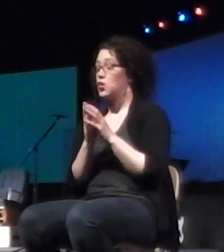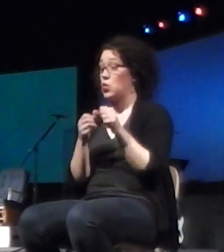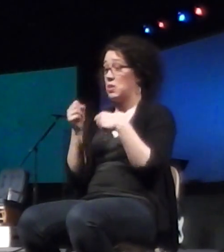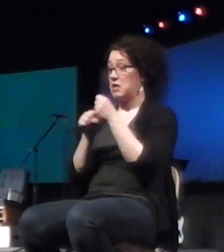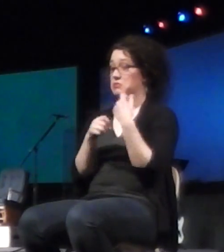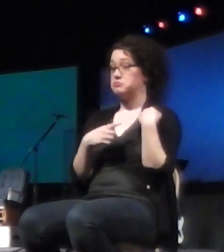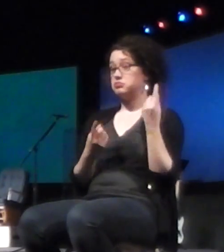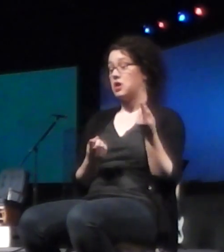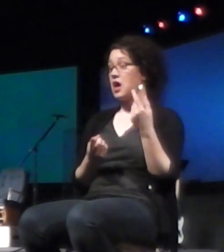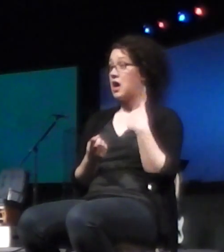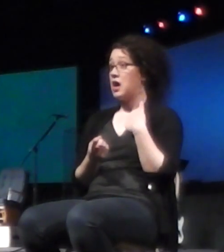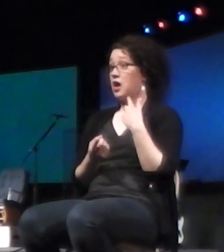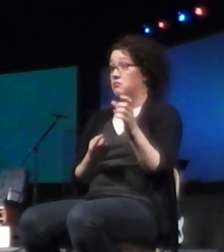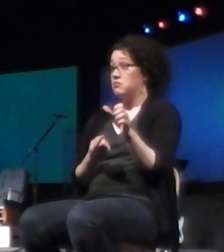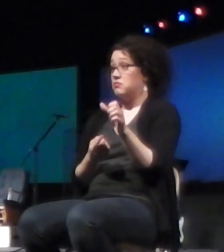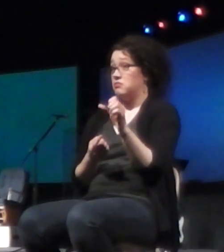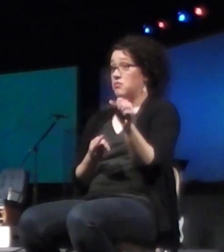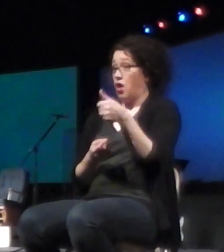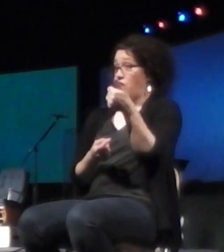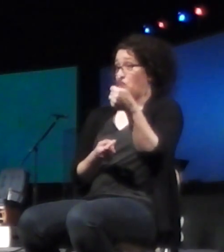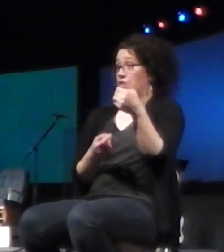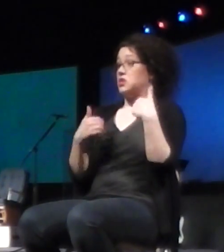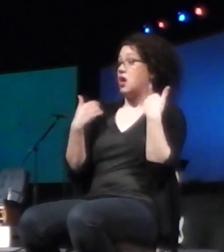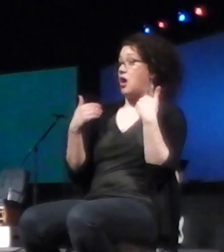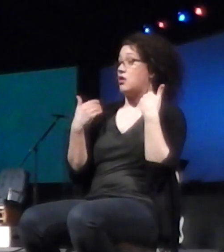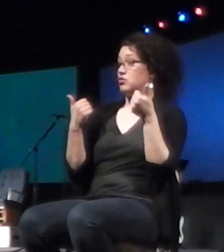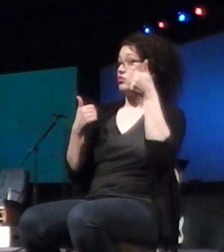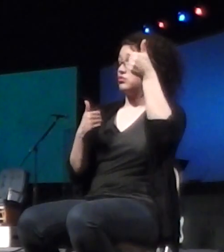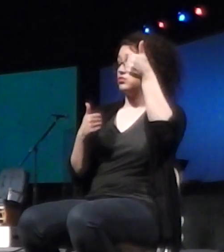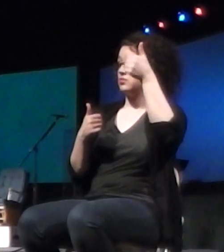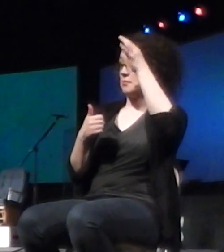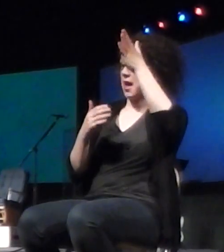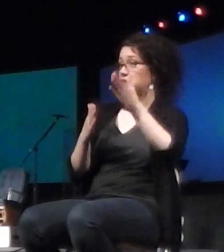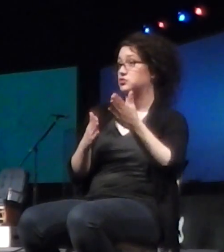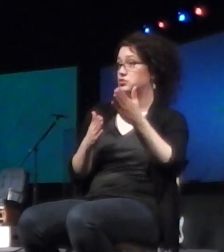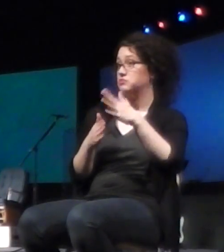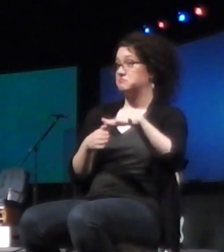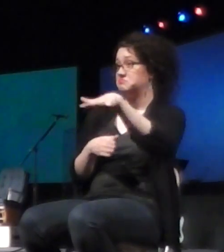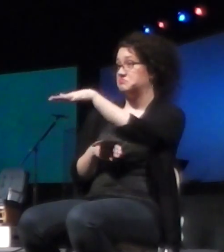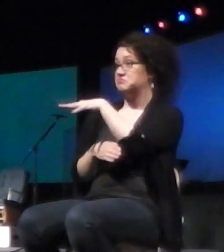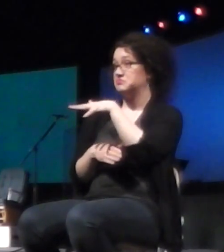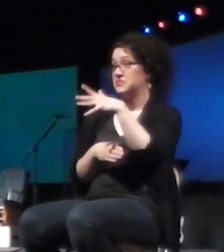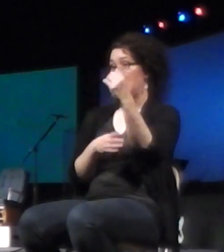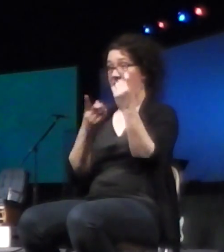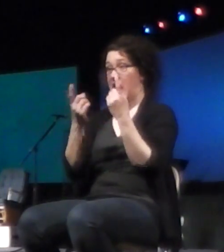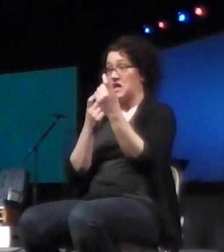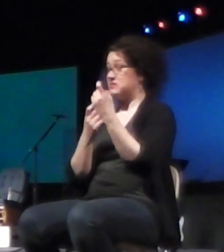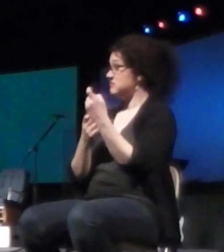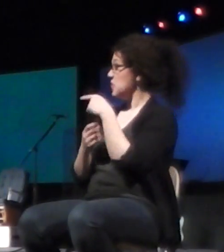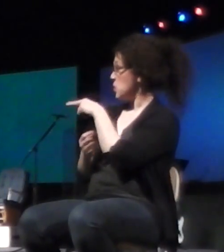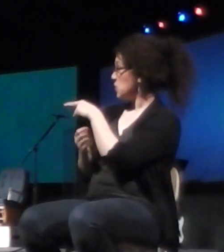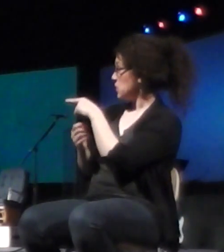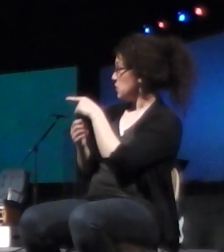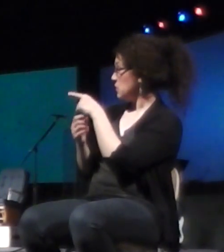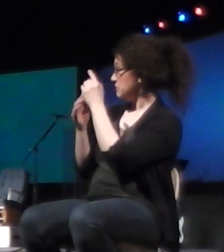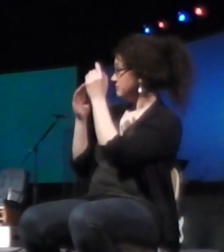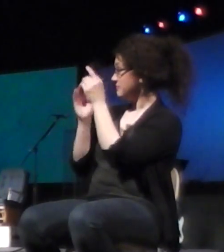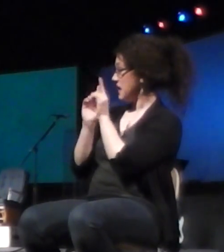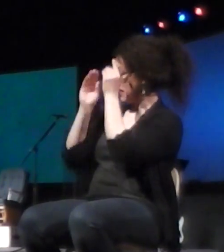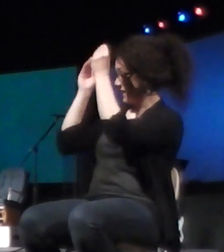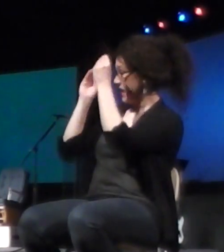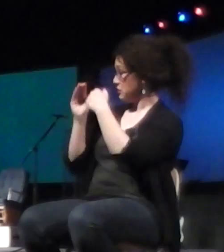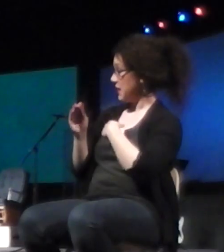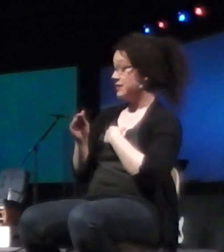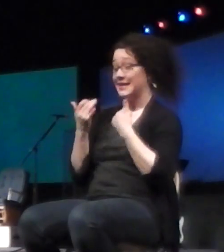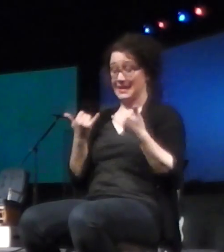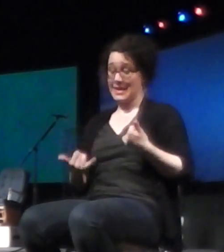years, I've been asked by a few pastors, younger pastors in our district, will you mentor me? I guess that means you're the old guy now, right?